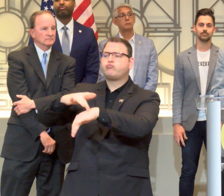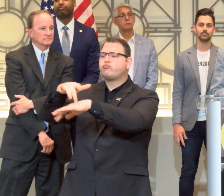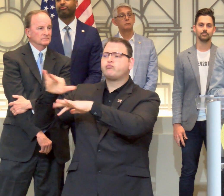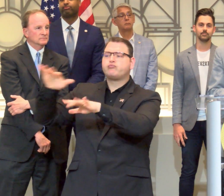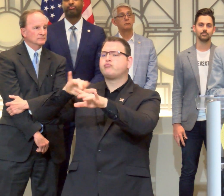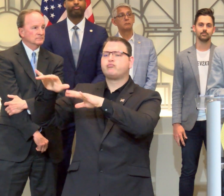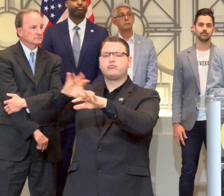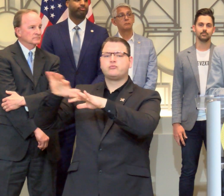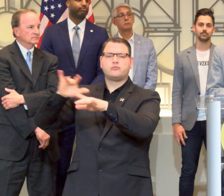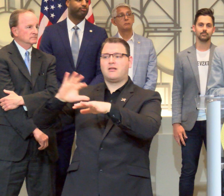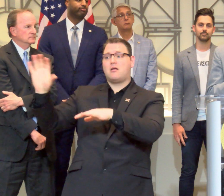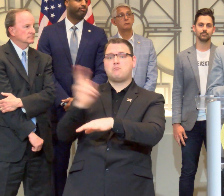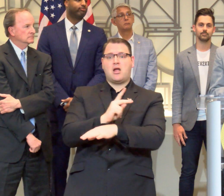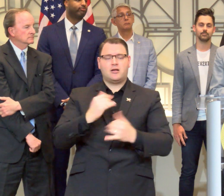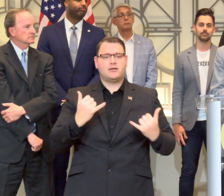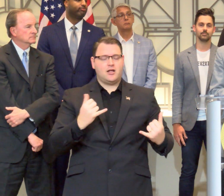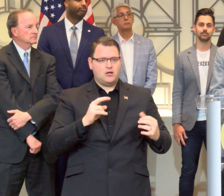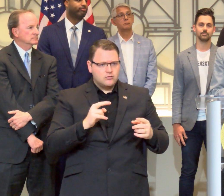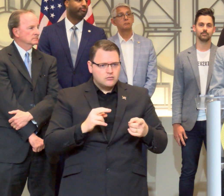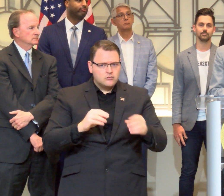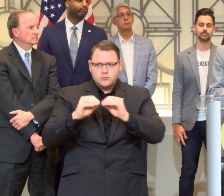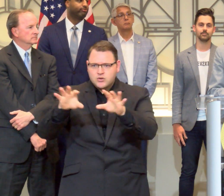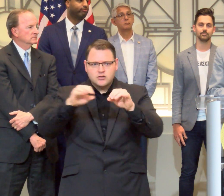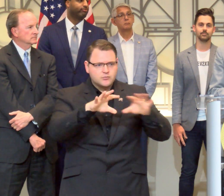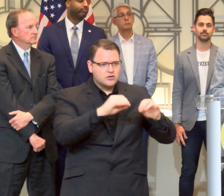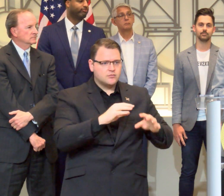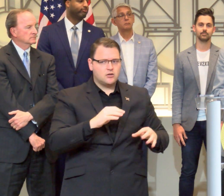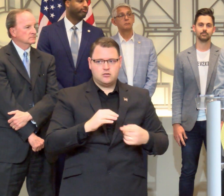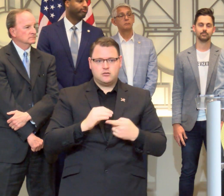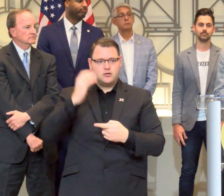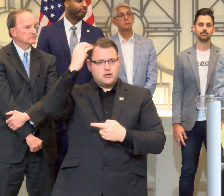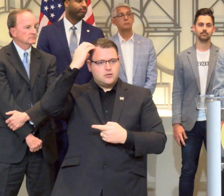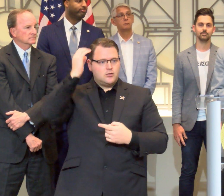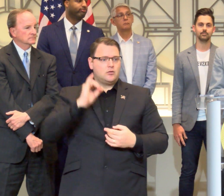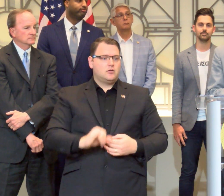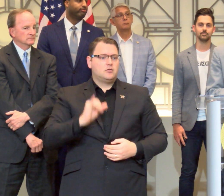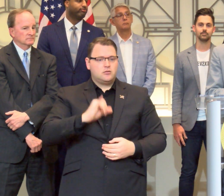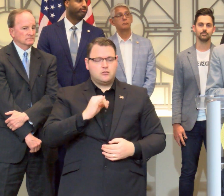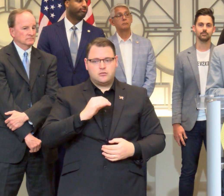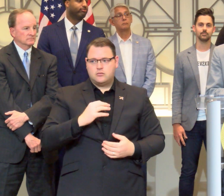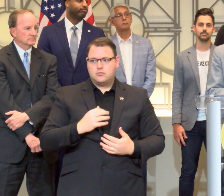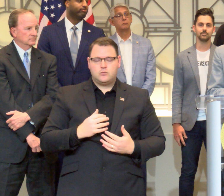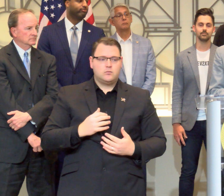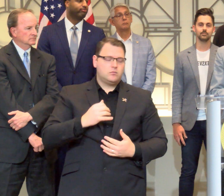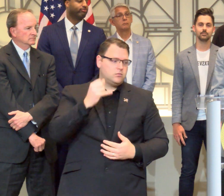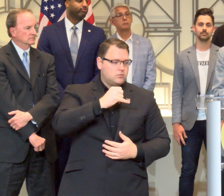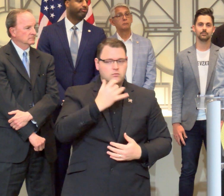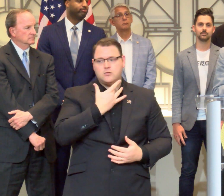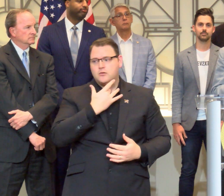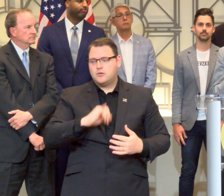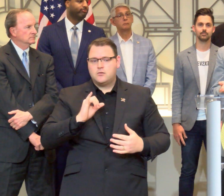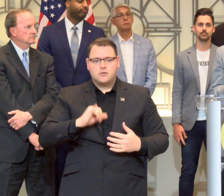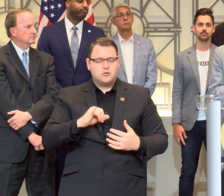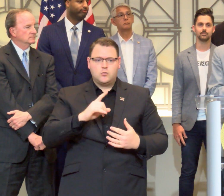how fast it can be spread, I've come to realize that this is a big deal and that it takes all of us to stop the spread.